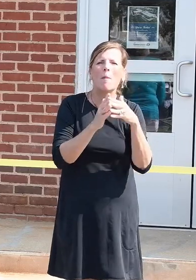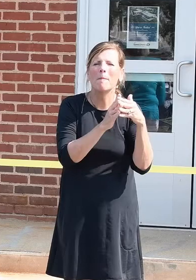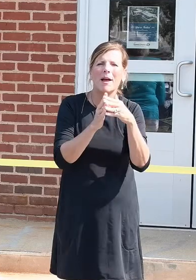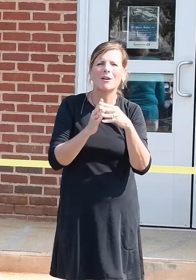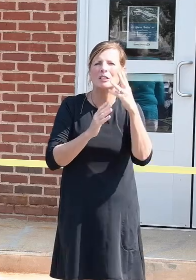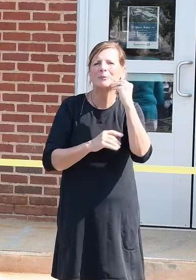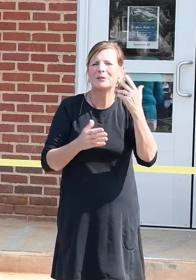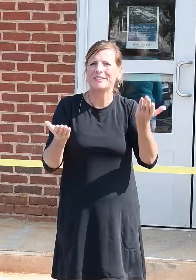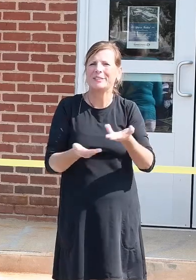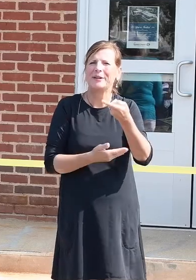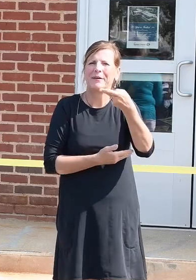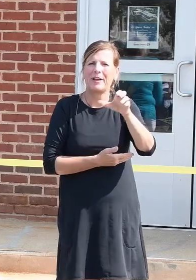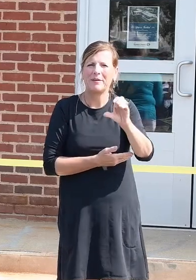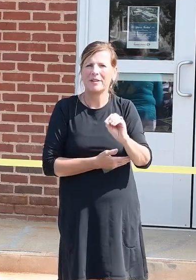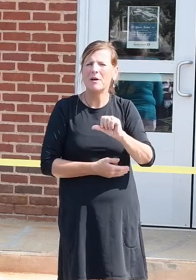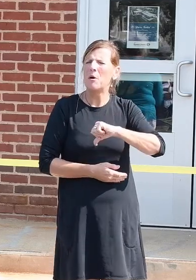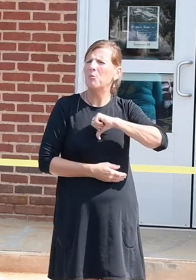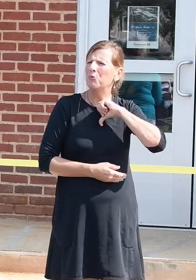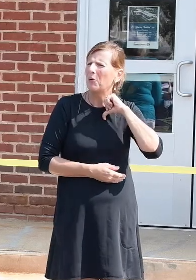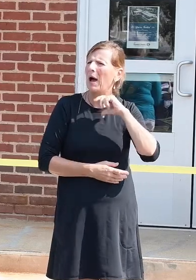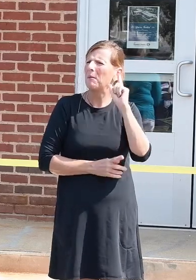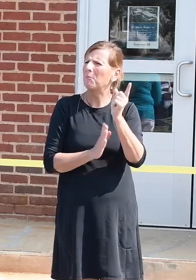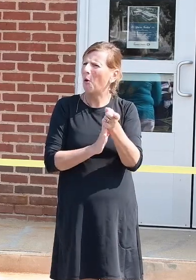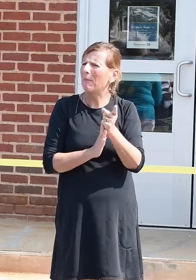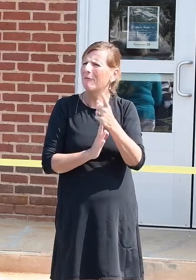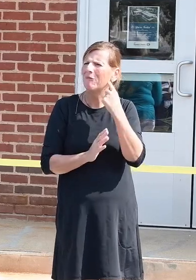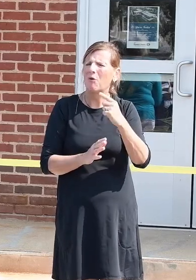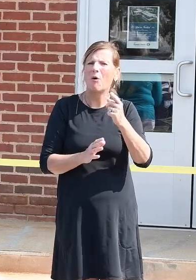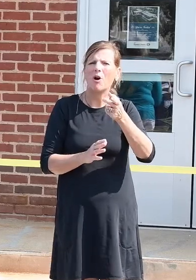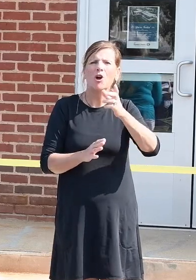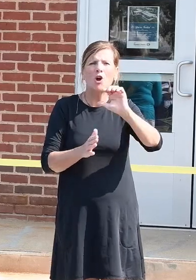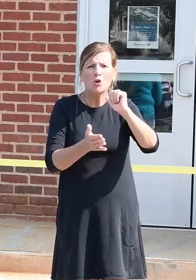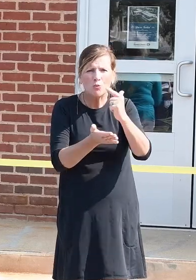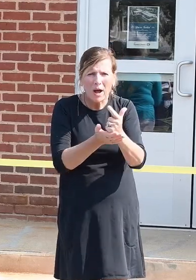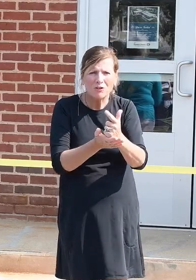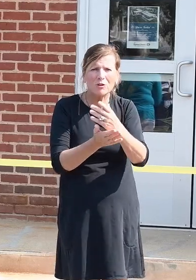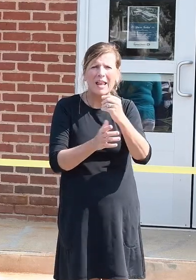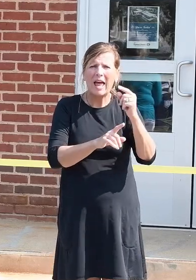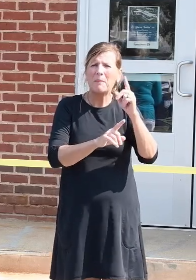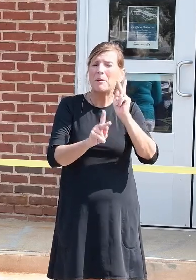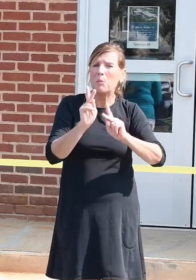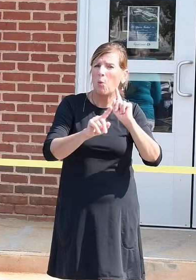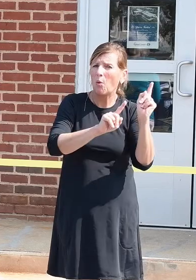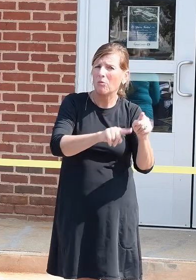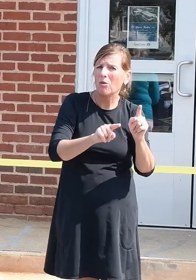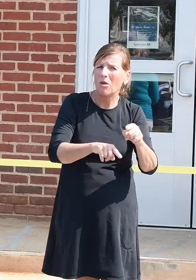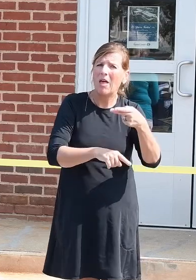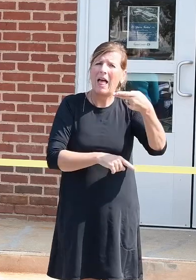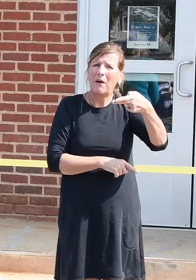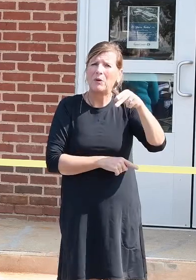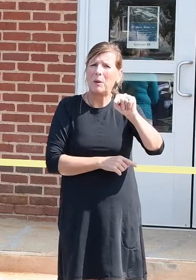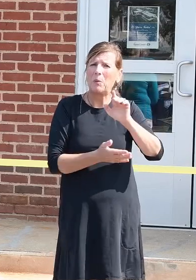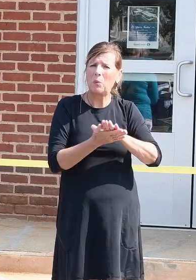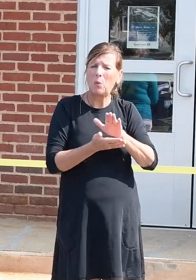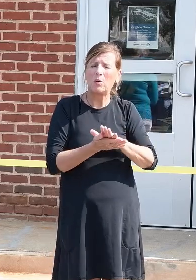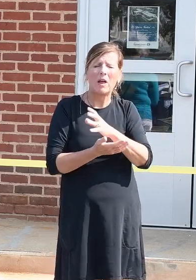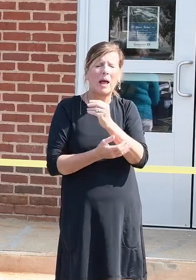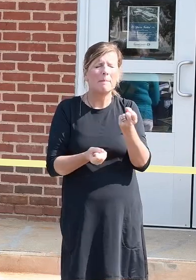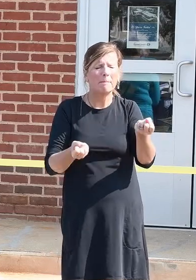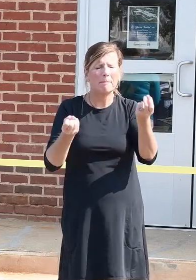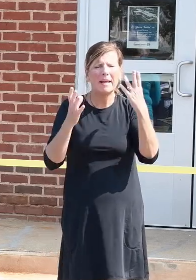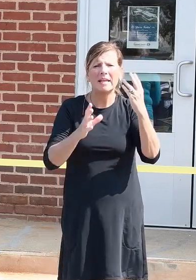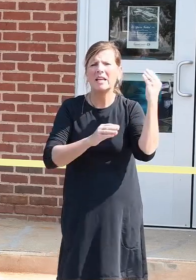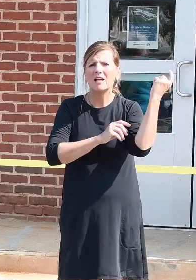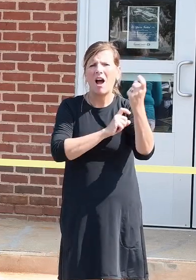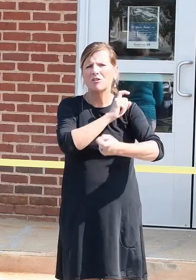a proud moment for the former graduates and attendees of the Harriet Tubman School and their many